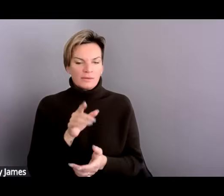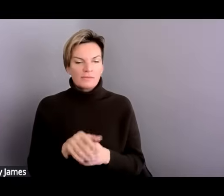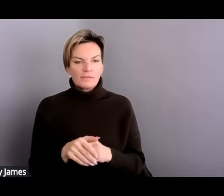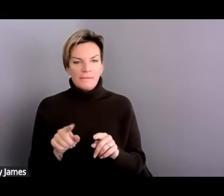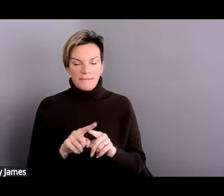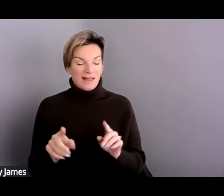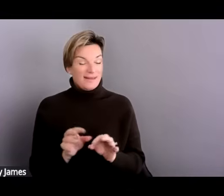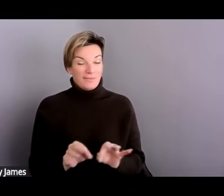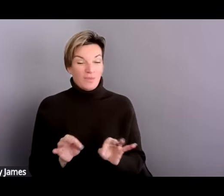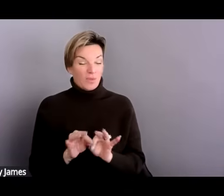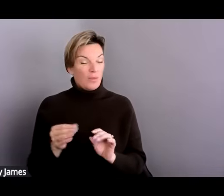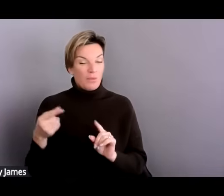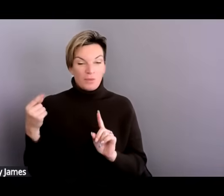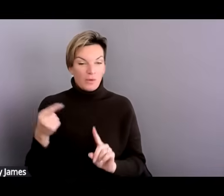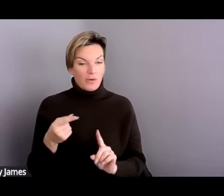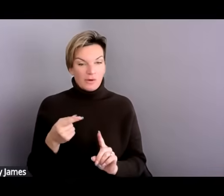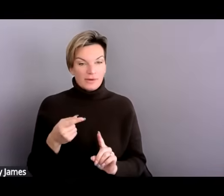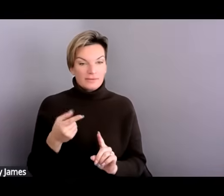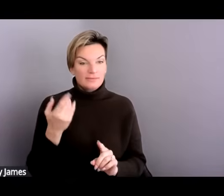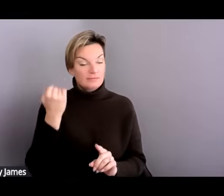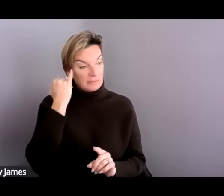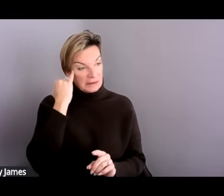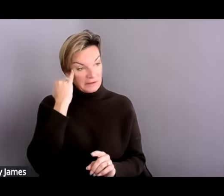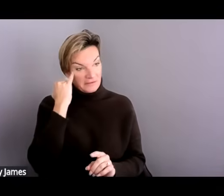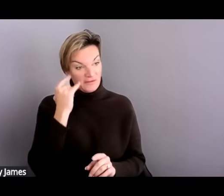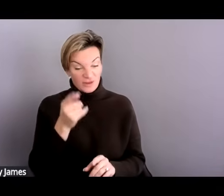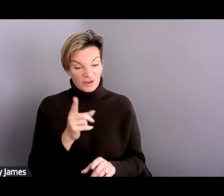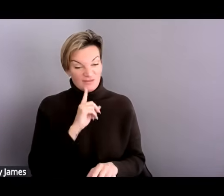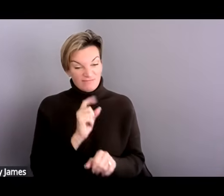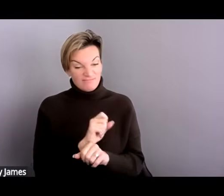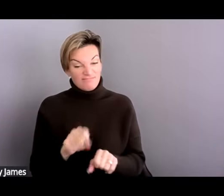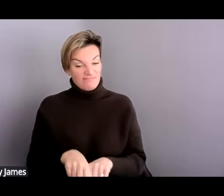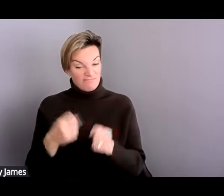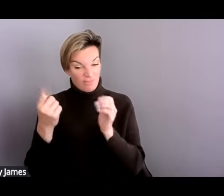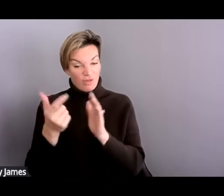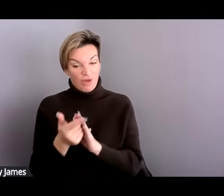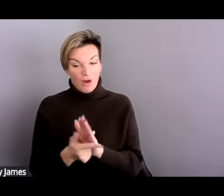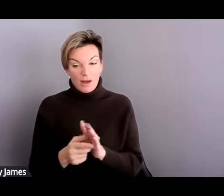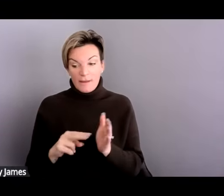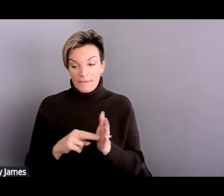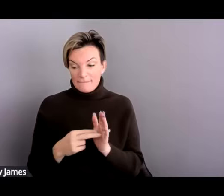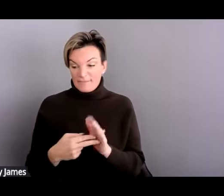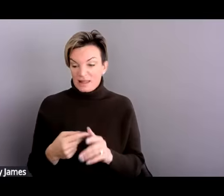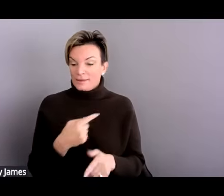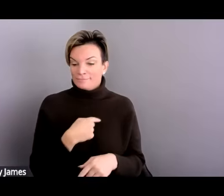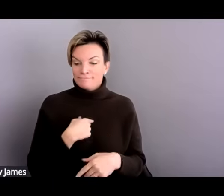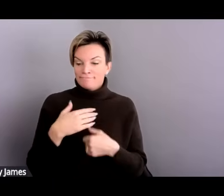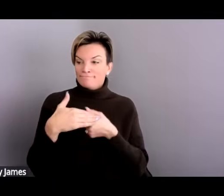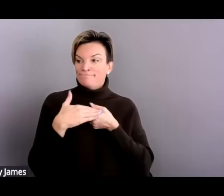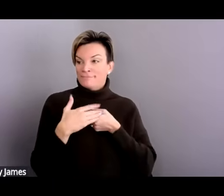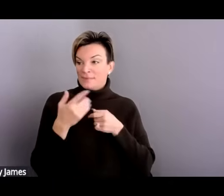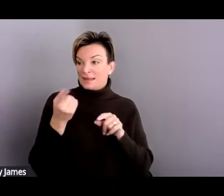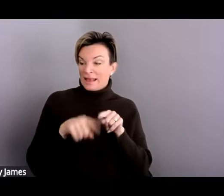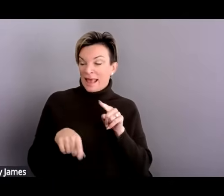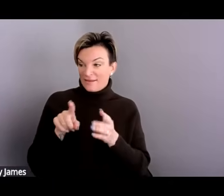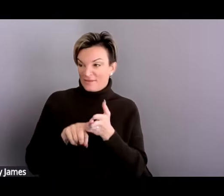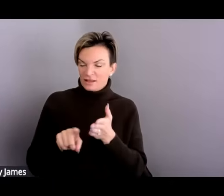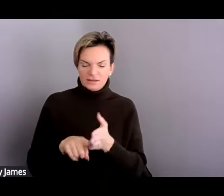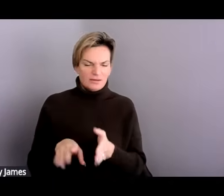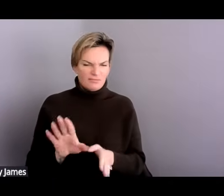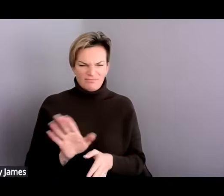if people are, potentially committing crimes, I don't think it limits our ability in any way to investigate that.